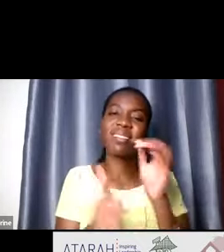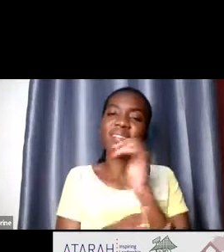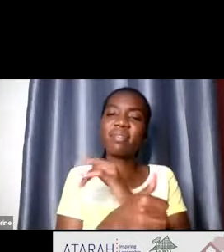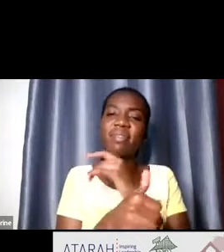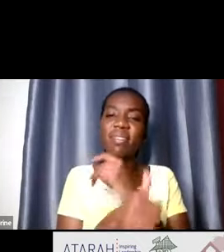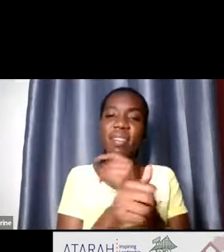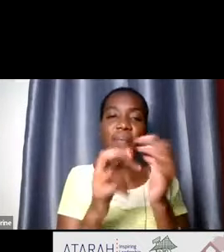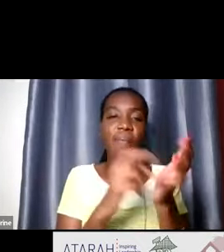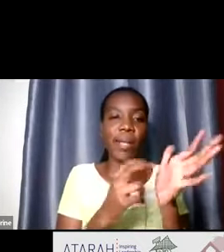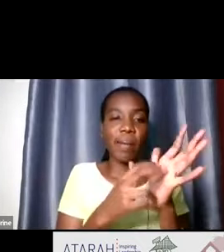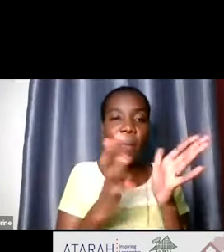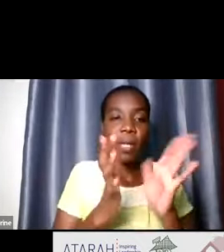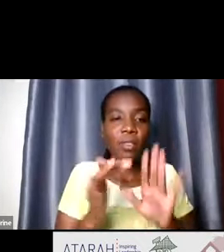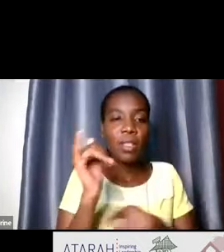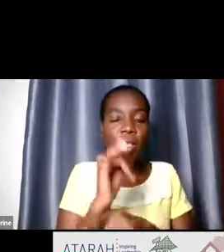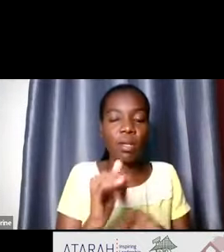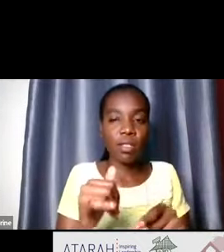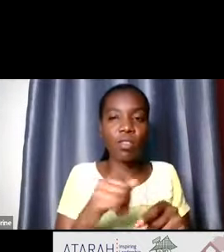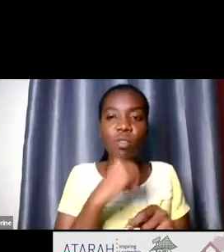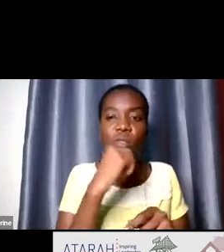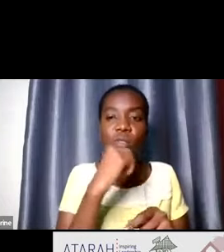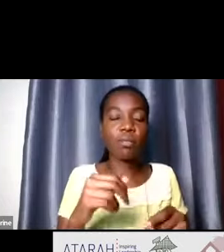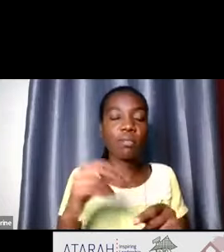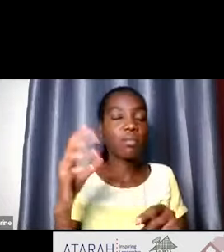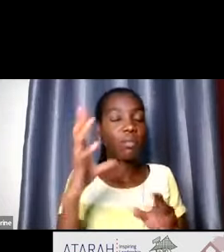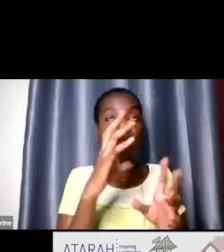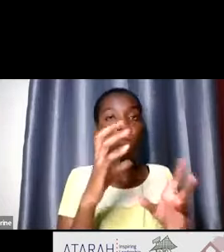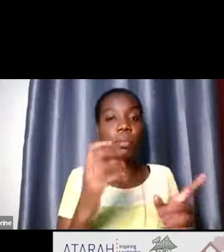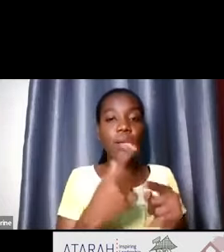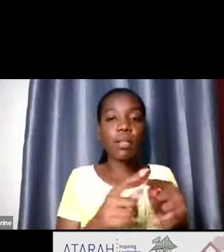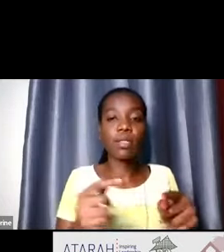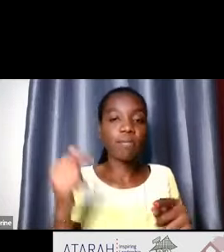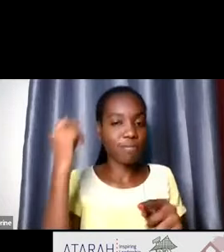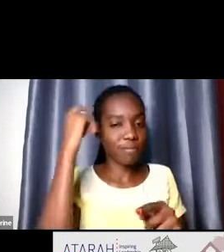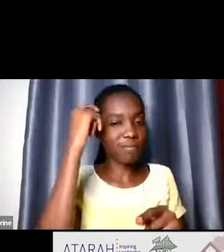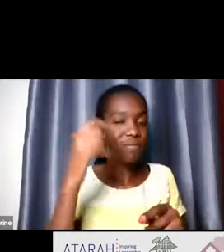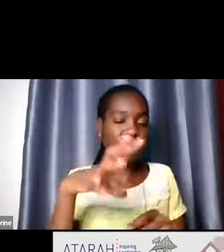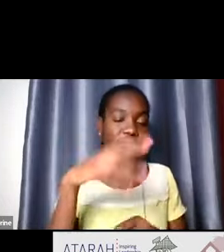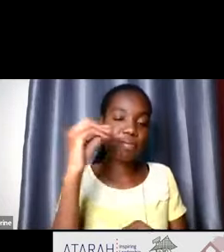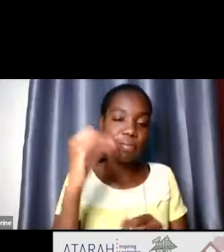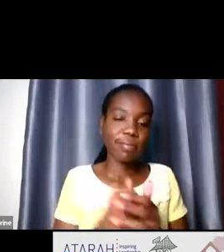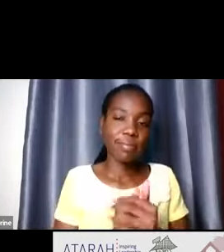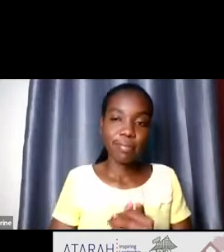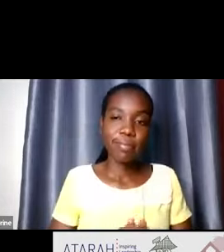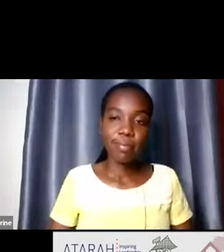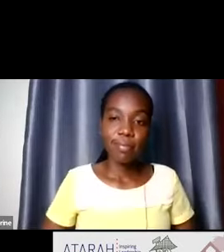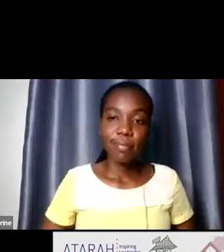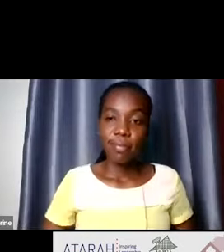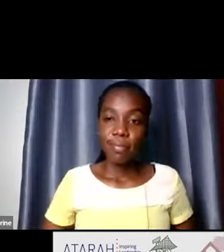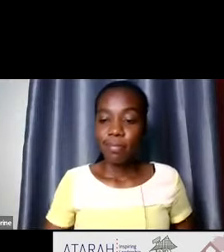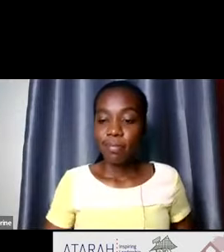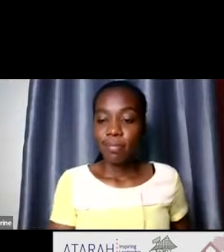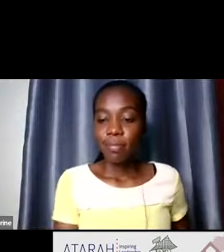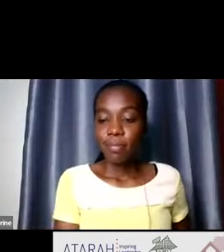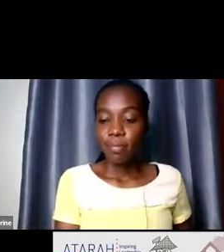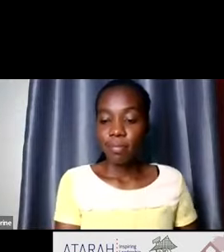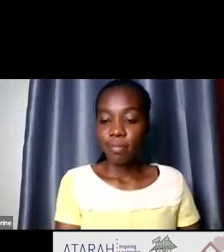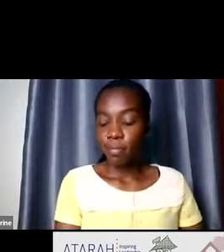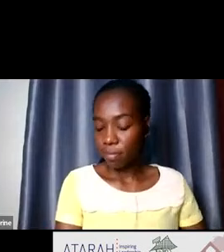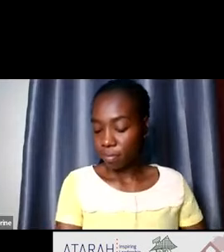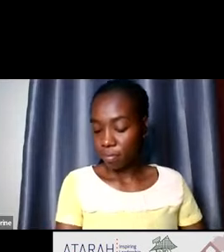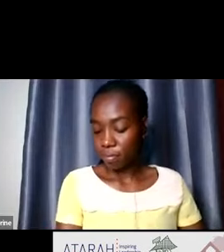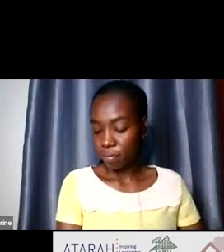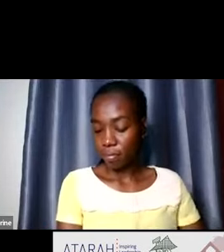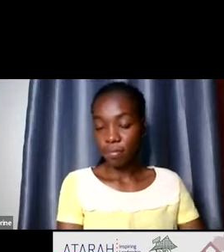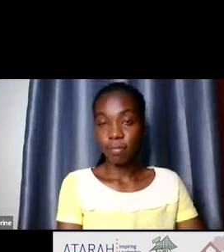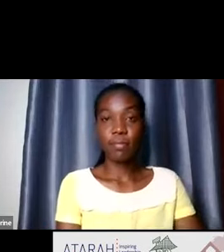not passing out. That is somebody whose brain is shutting down. Oh, interesting. Interesting. Yeah. And